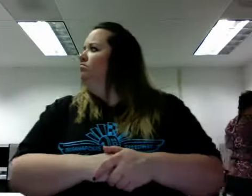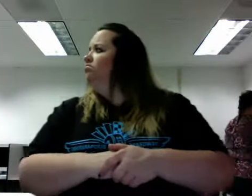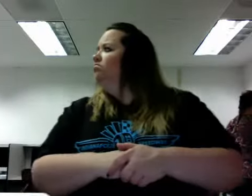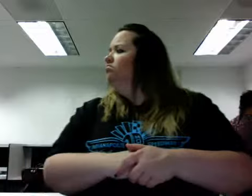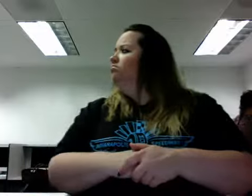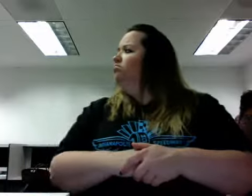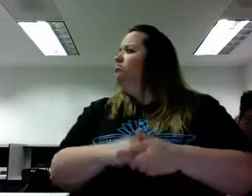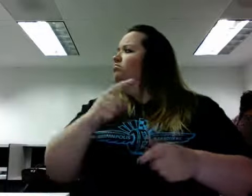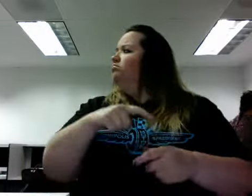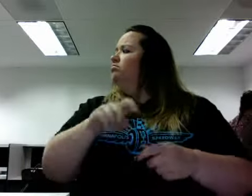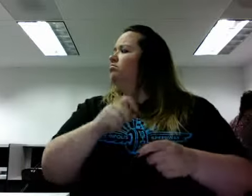called